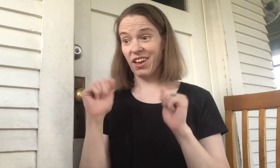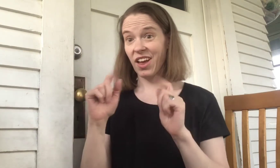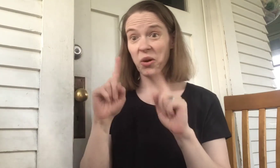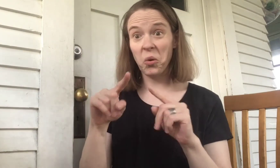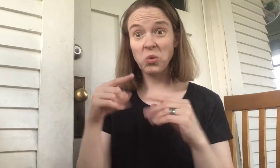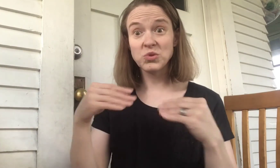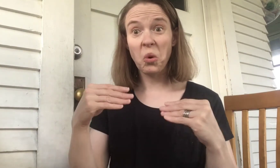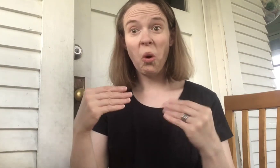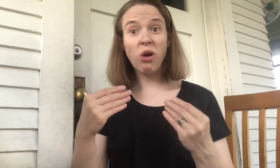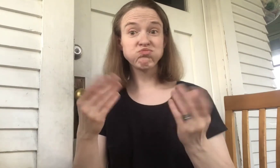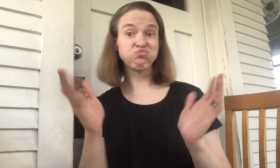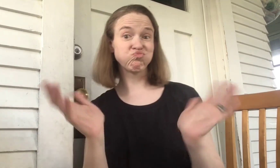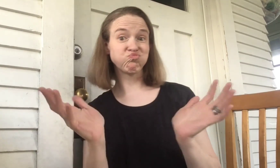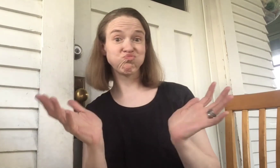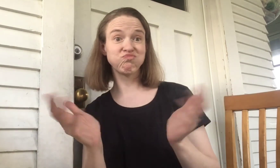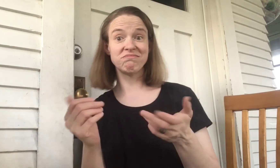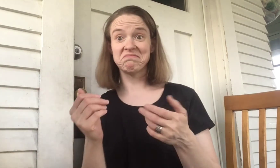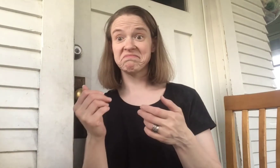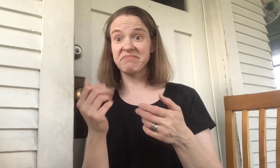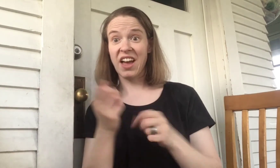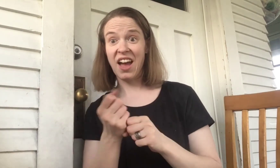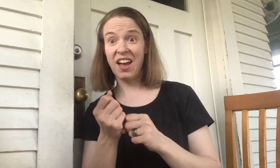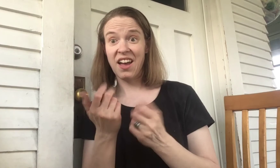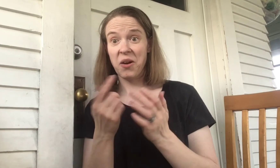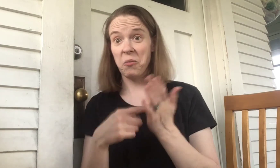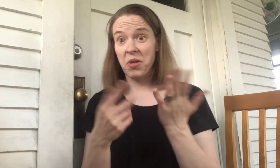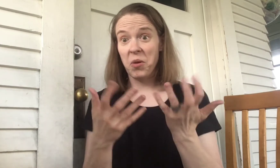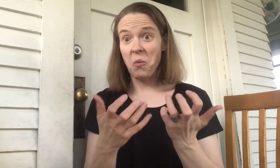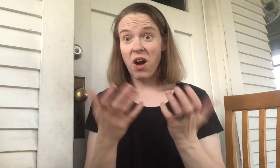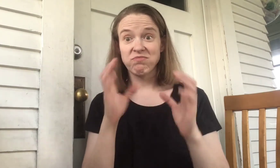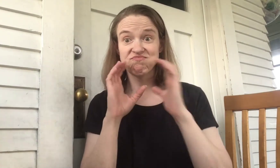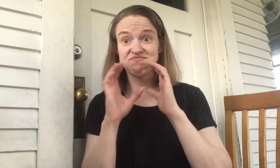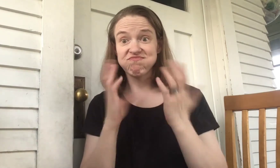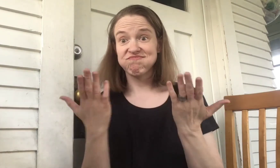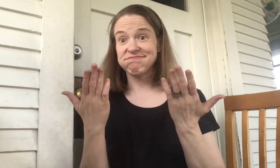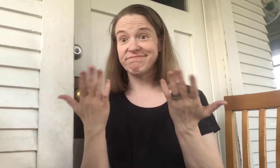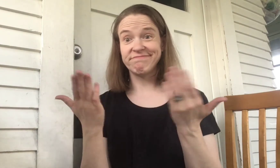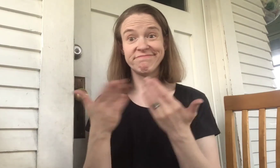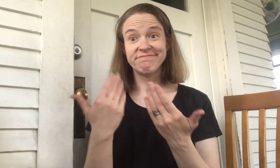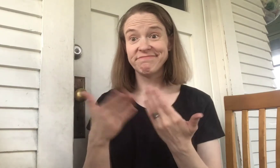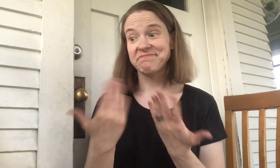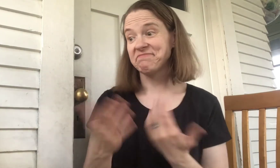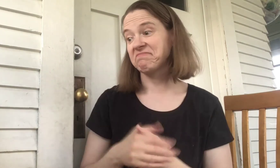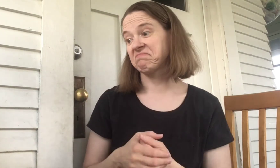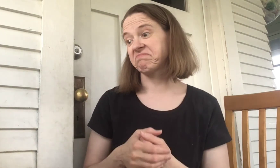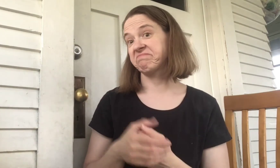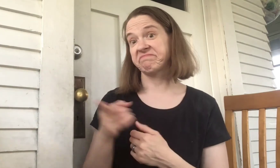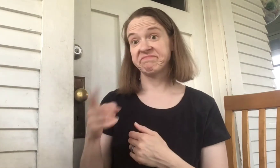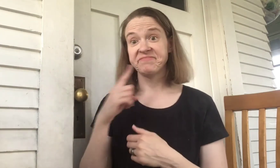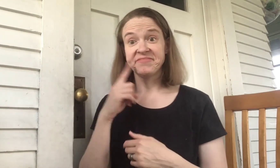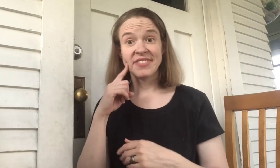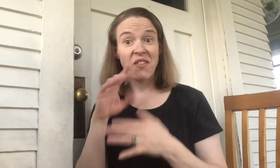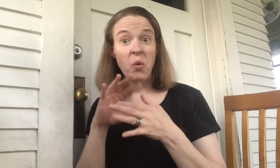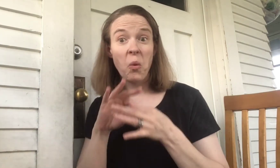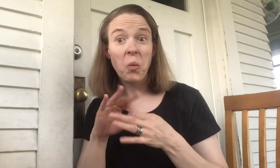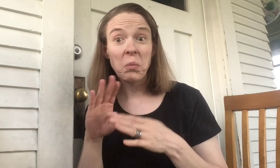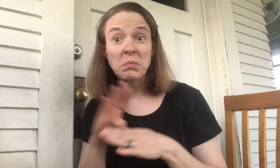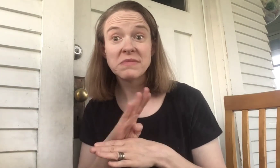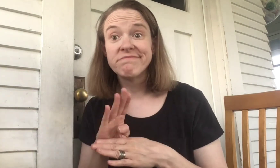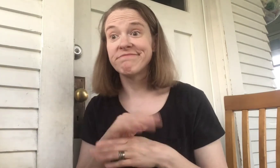that island, deaf people were considered equal. They could go to the store and have a conversation, tell the person what they wanted. There